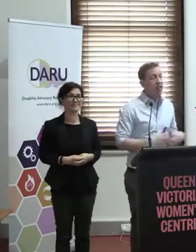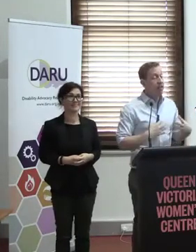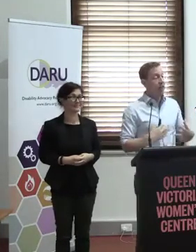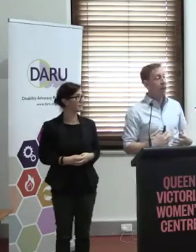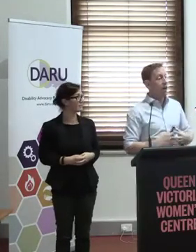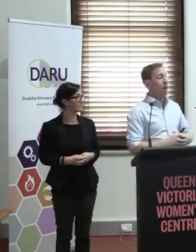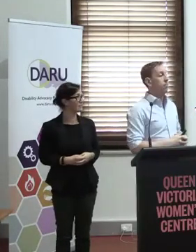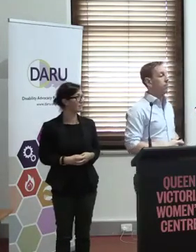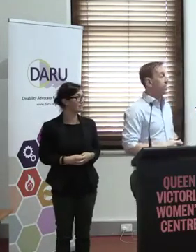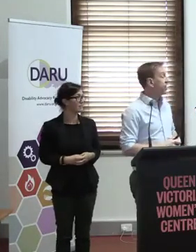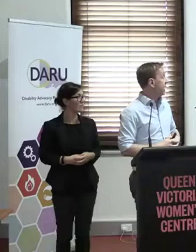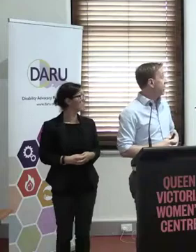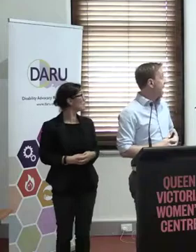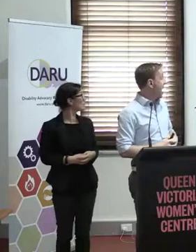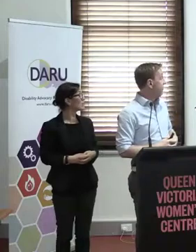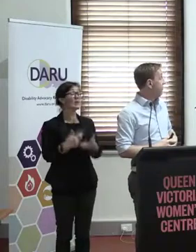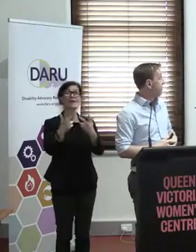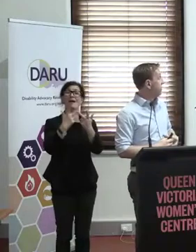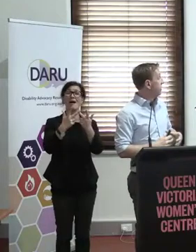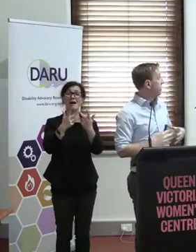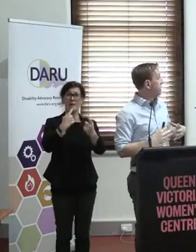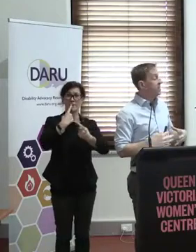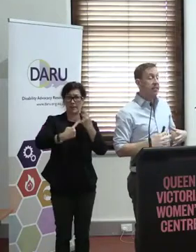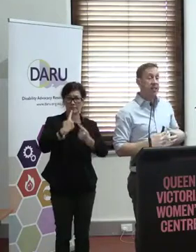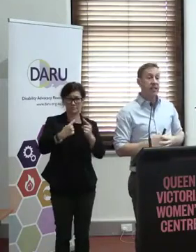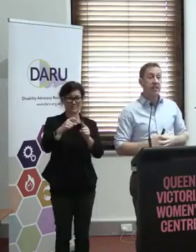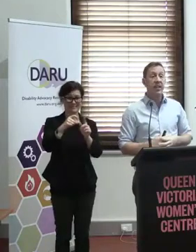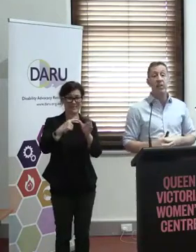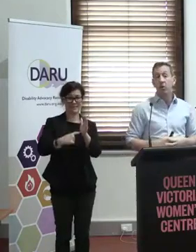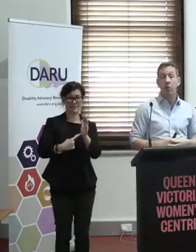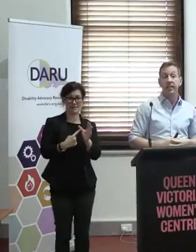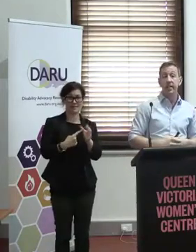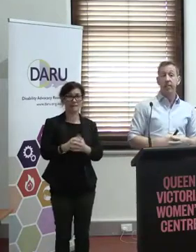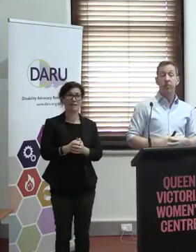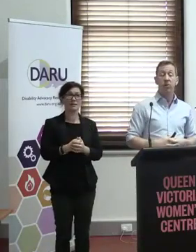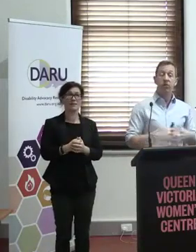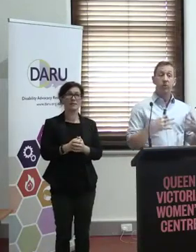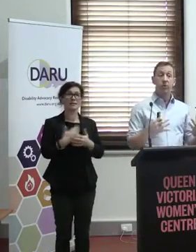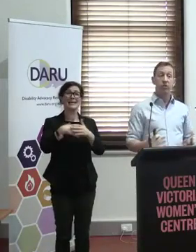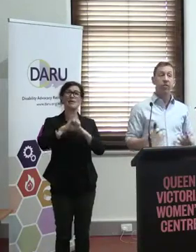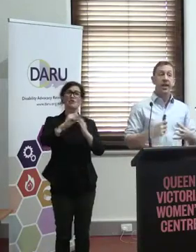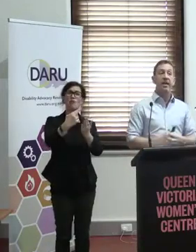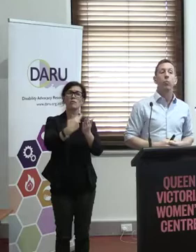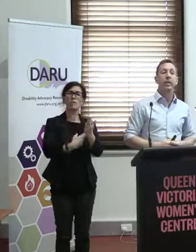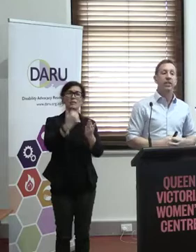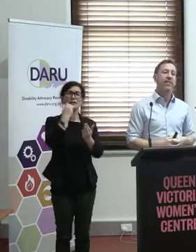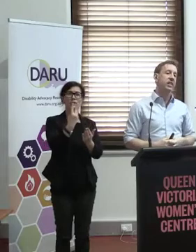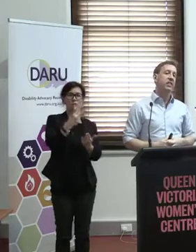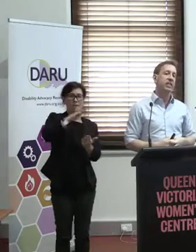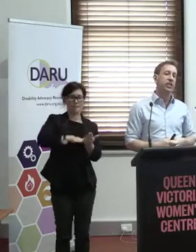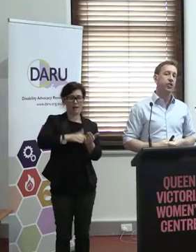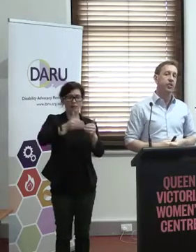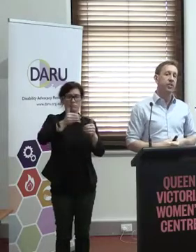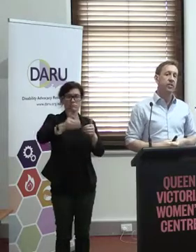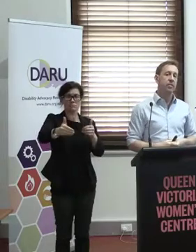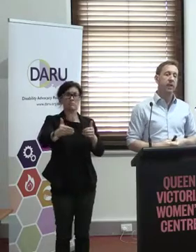The other thing that, the other data we have is in your quarterly data reports, you will nominate which